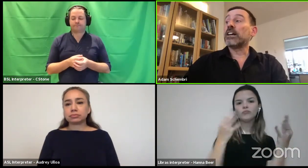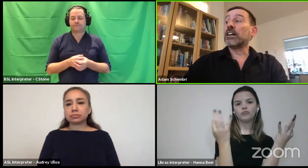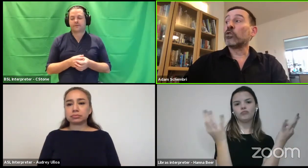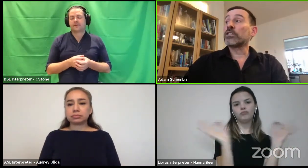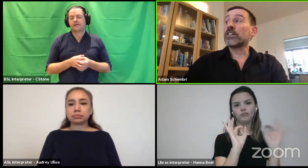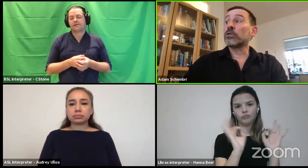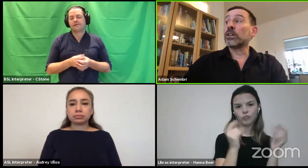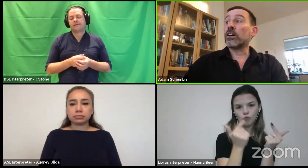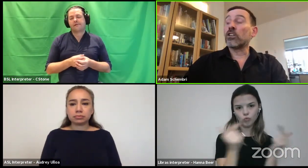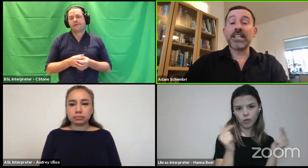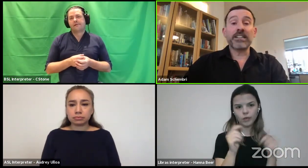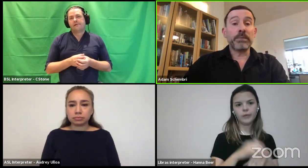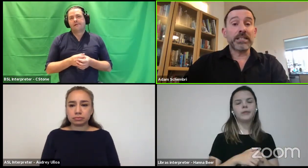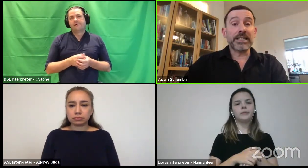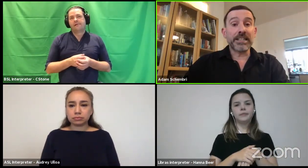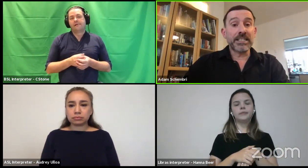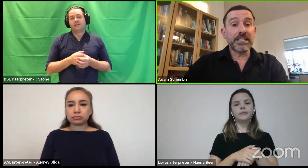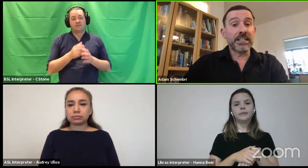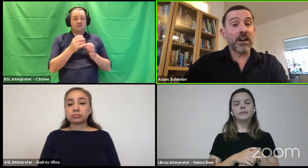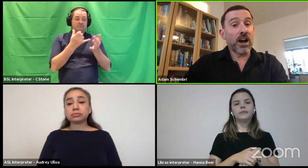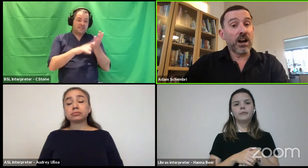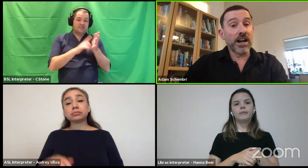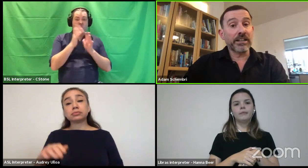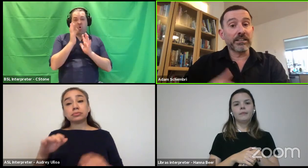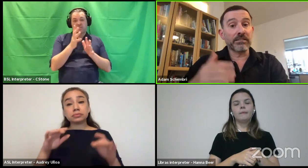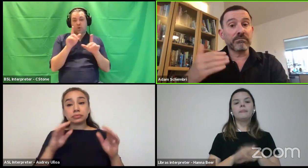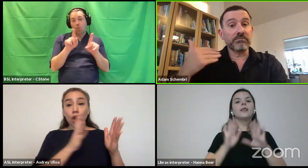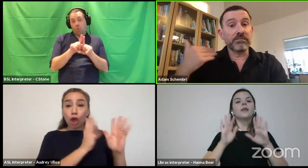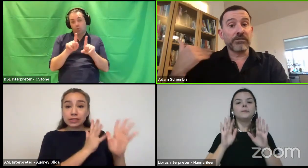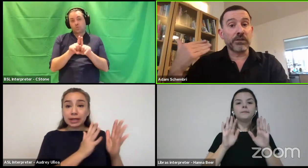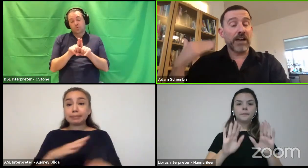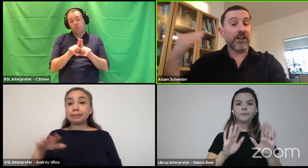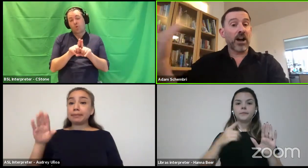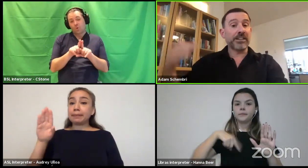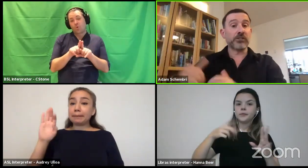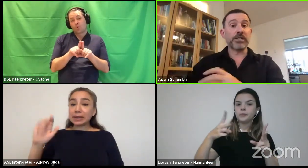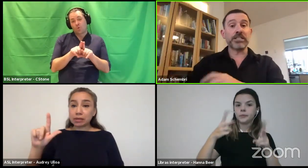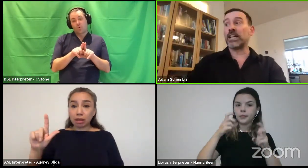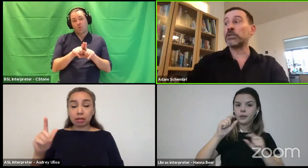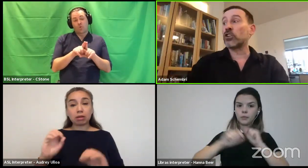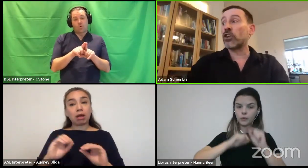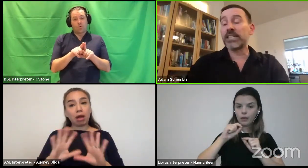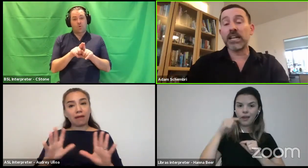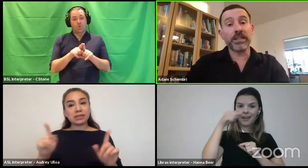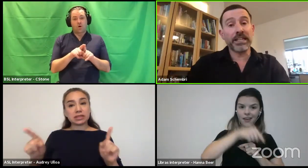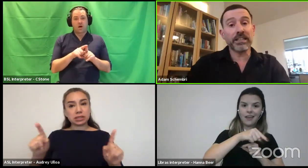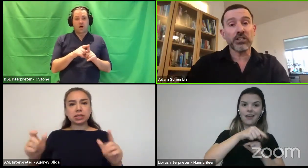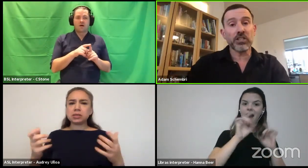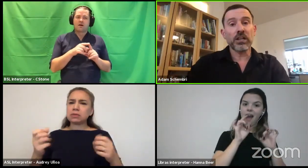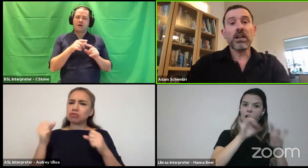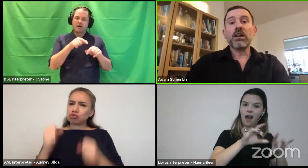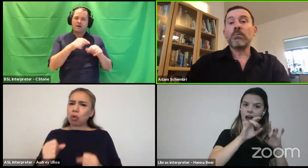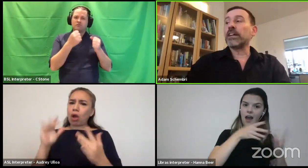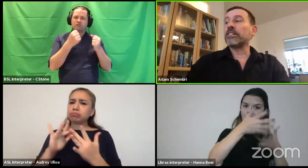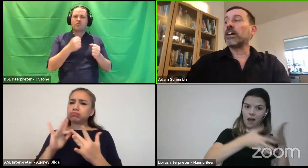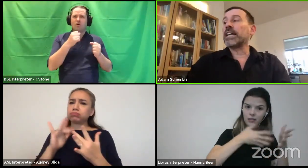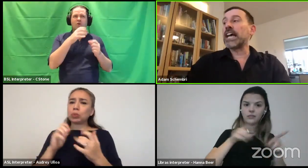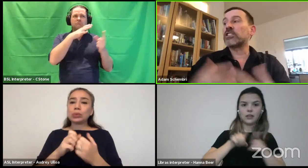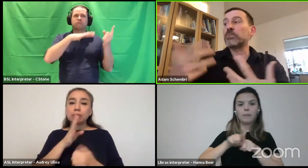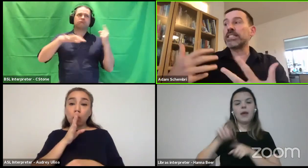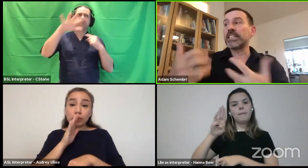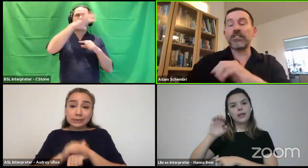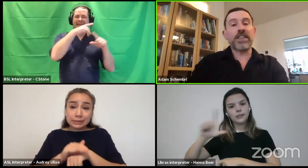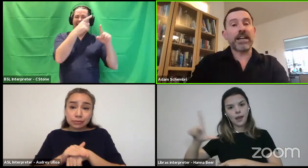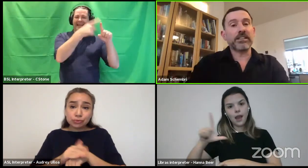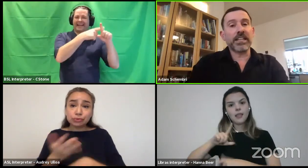Obviously, also Auslan and BSL exist in have high degrees of language contact with English, but it has